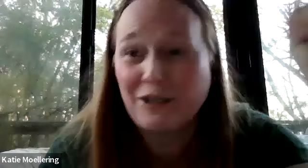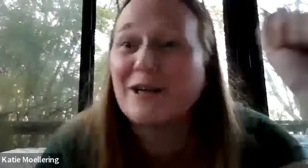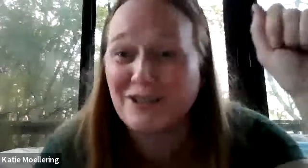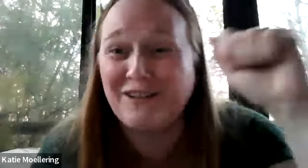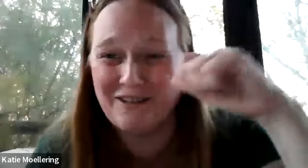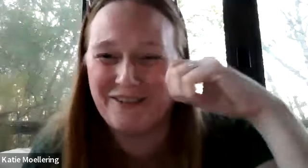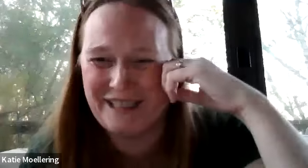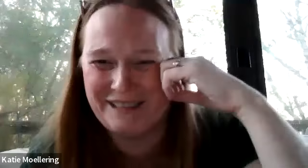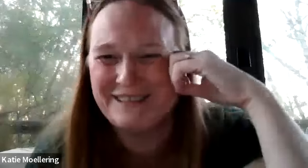you to watch it all over again.